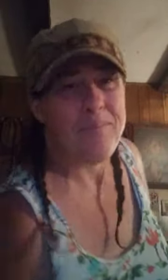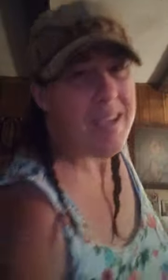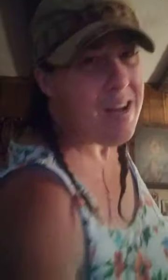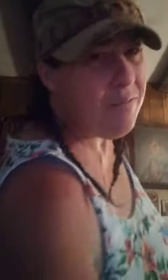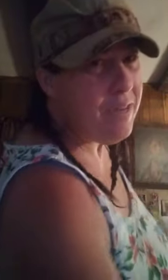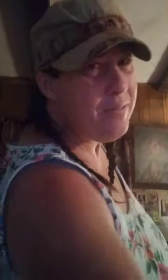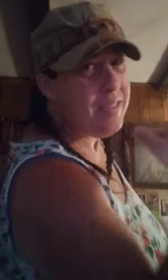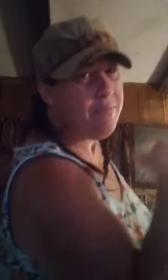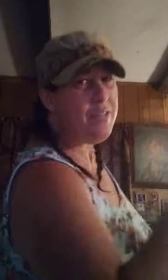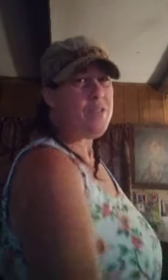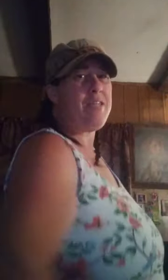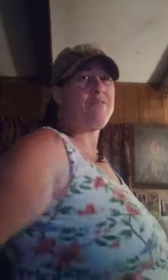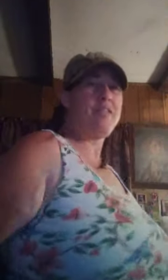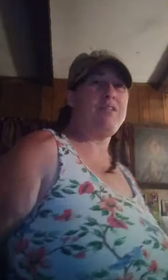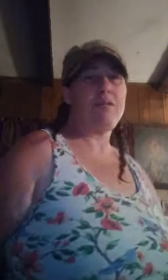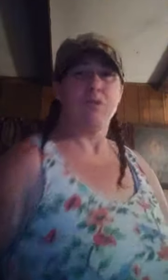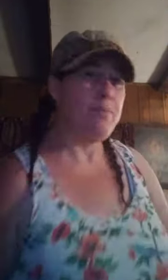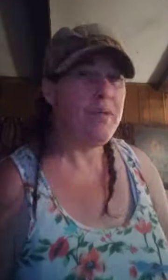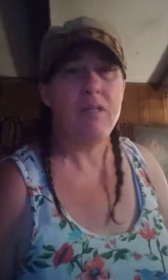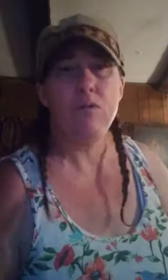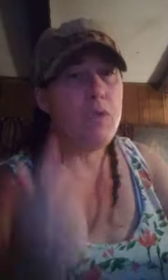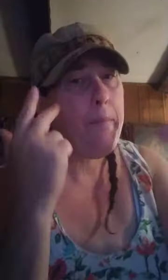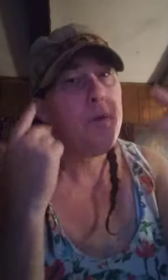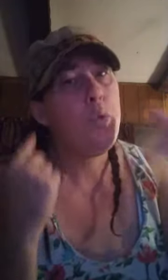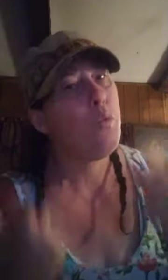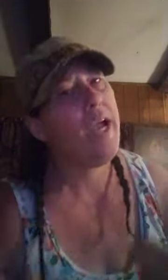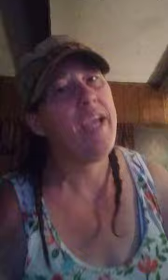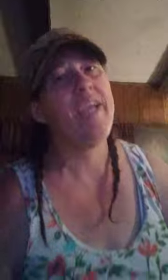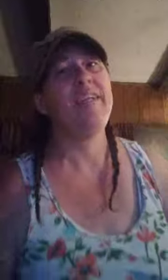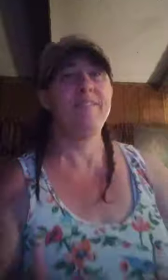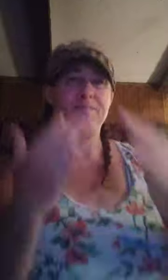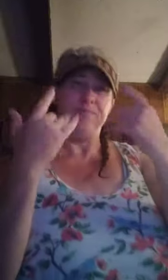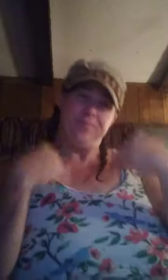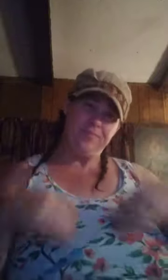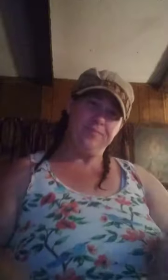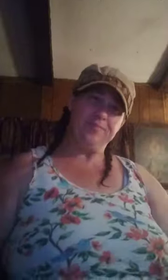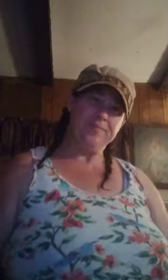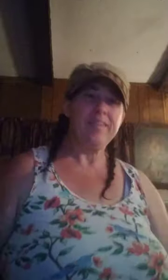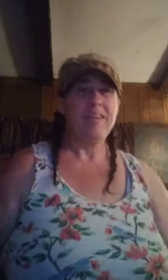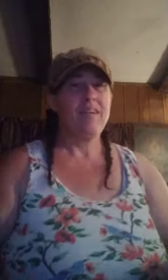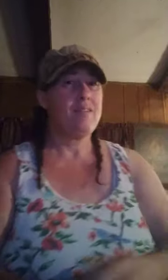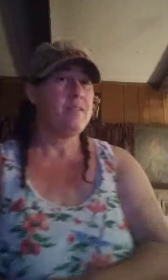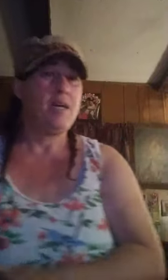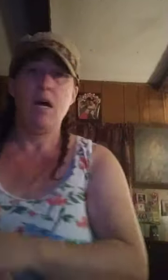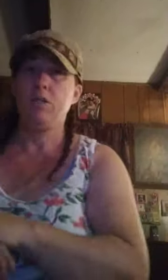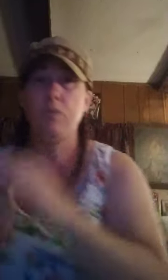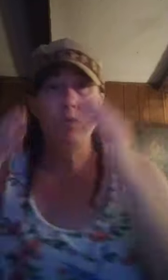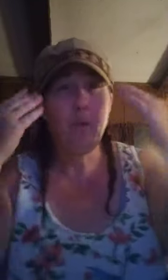Or I may simply be a single drop of rain. But I will